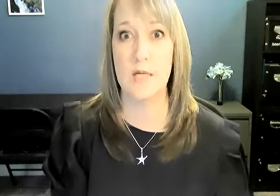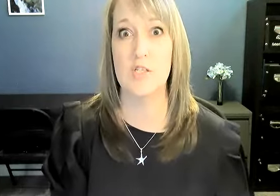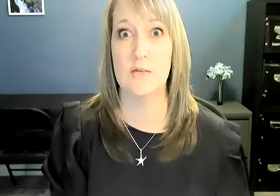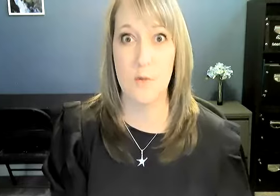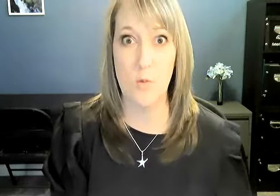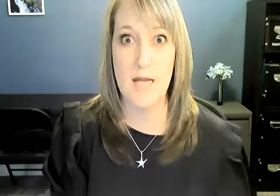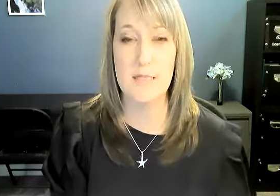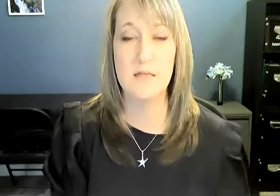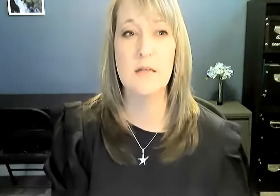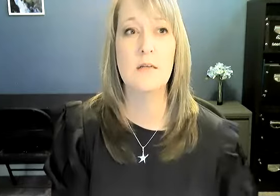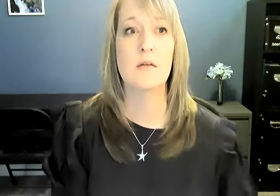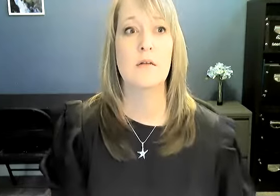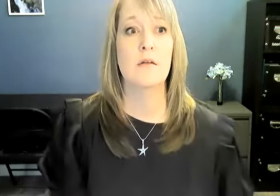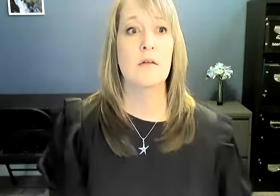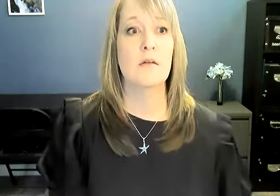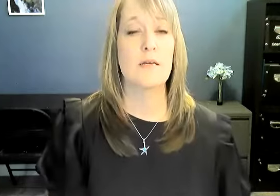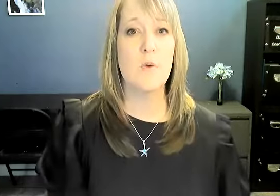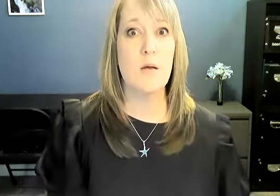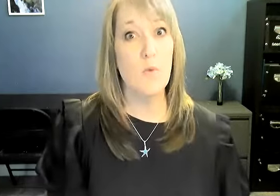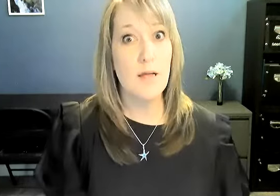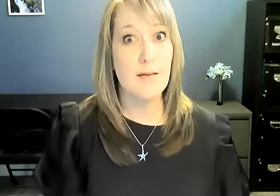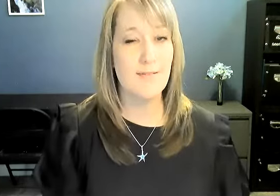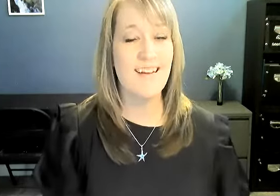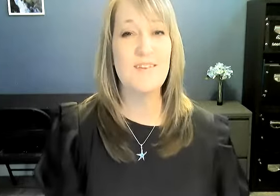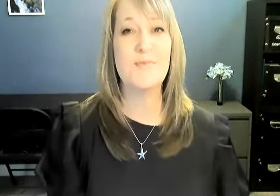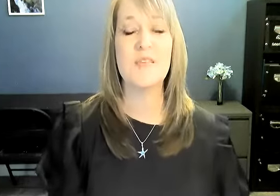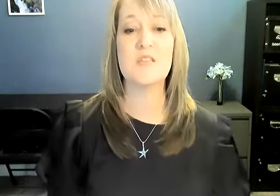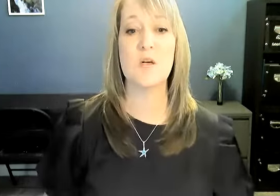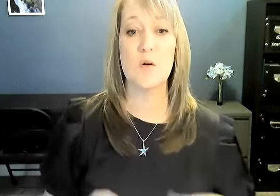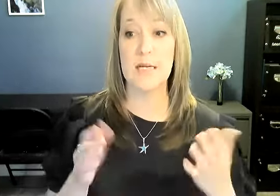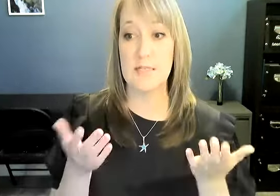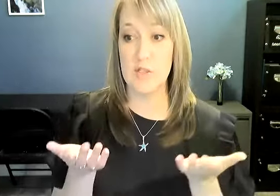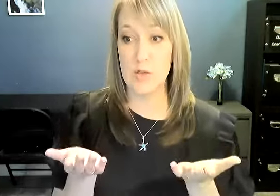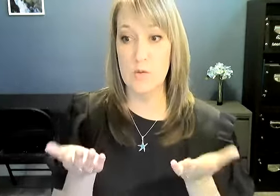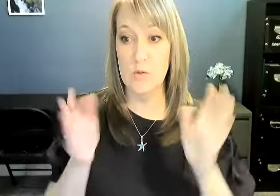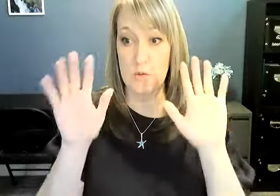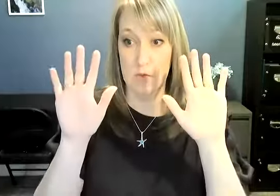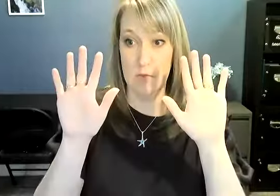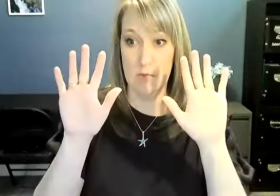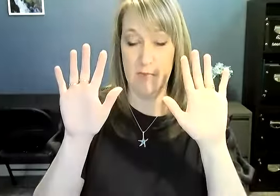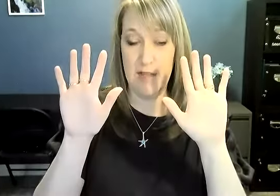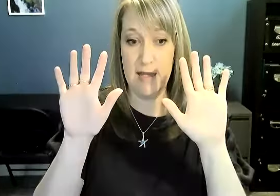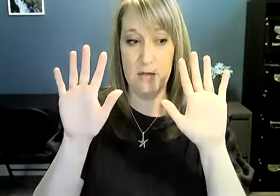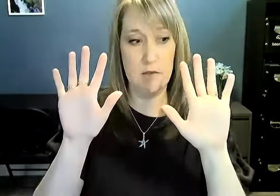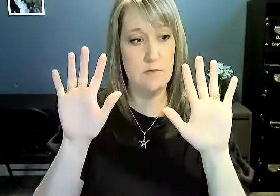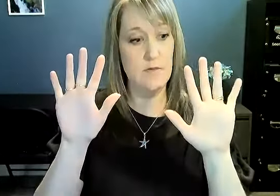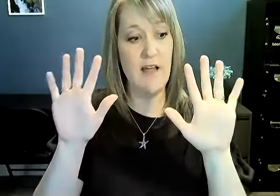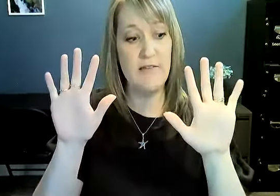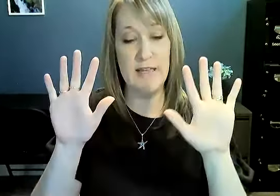question for what. Guess what? What, right? So it's 2 flat or 5 hand